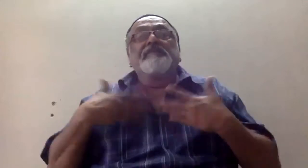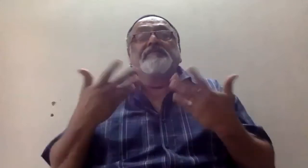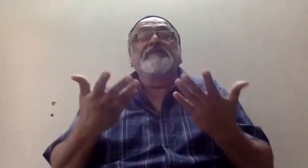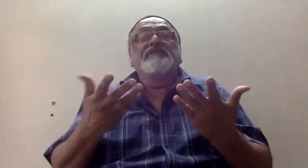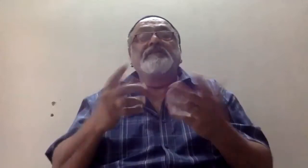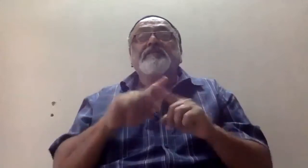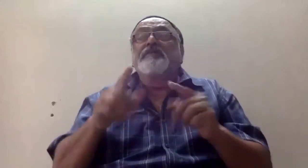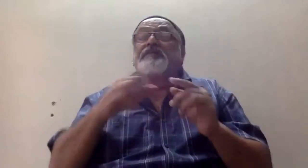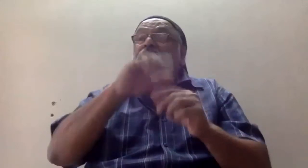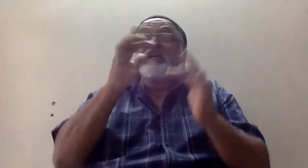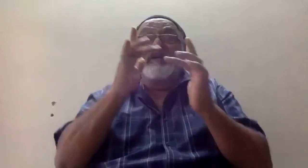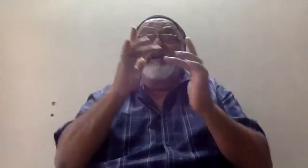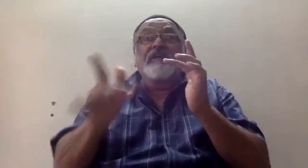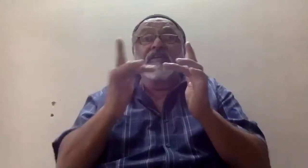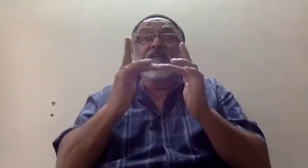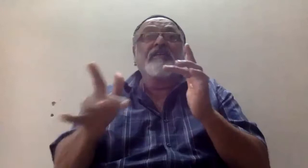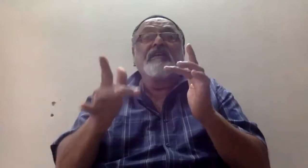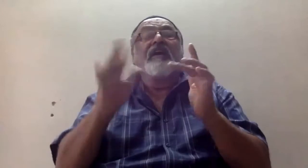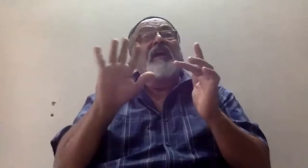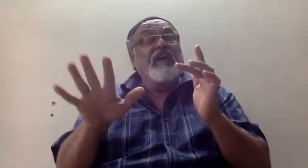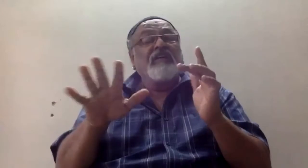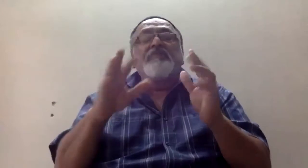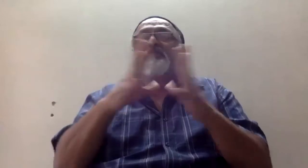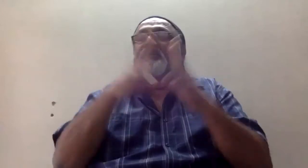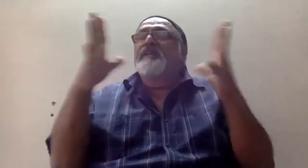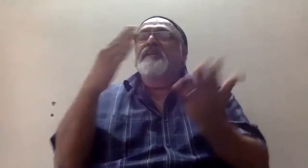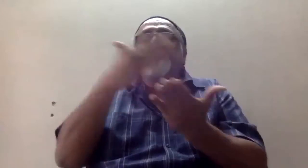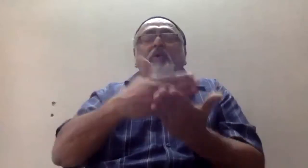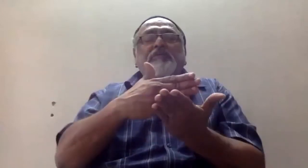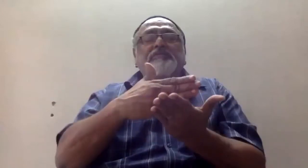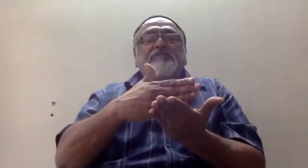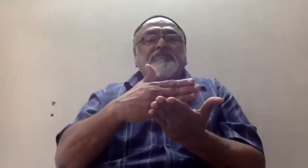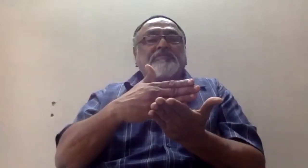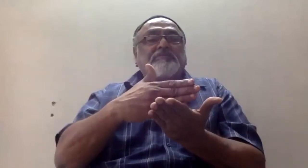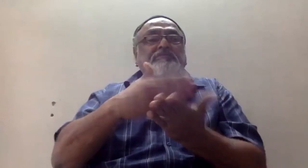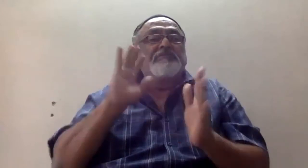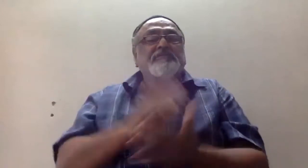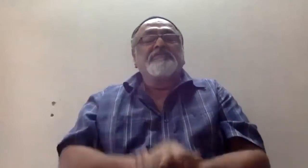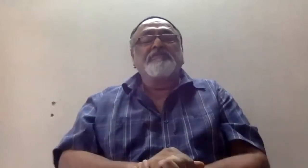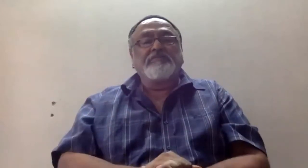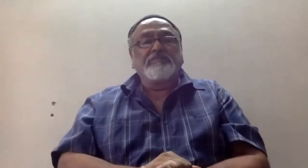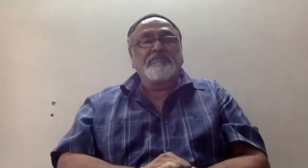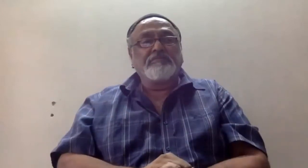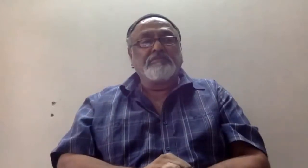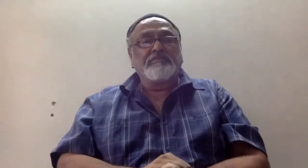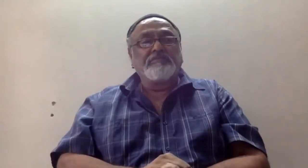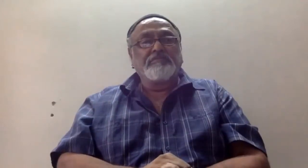is poor, these things also become a huge barrier. Delhi High Court